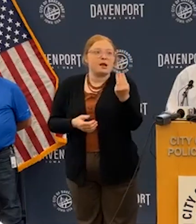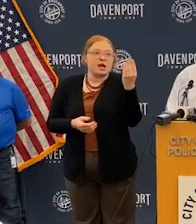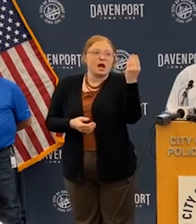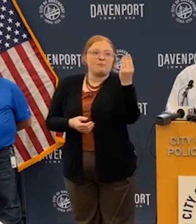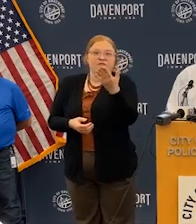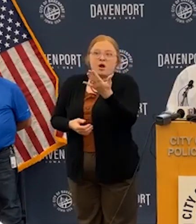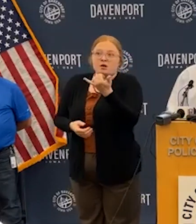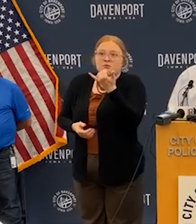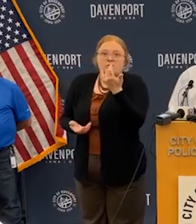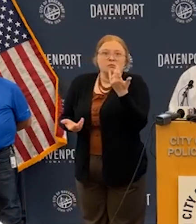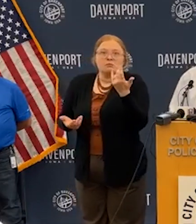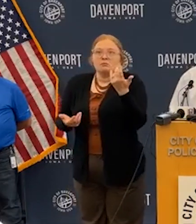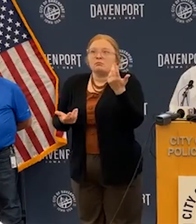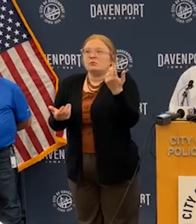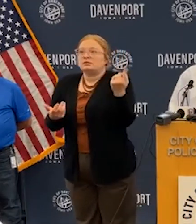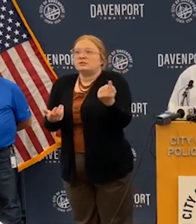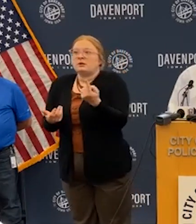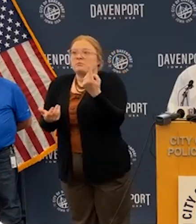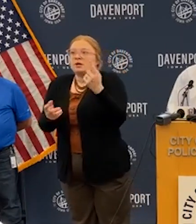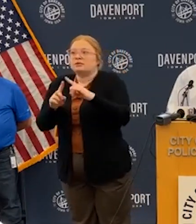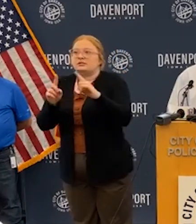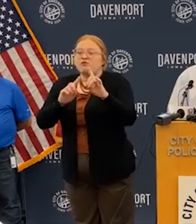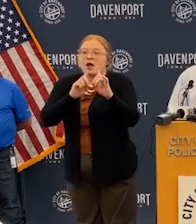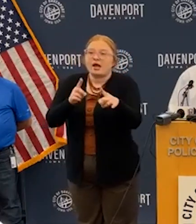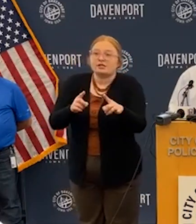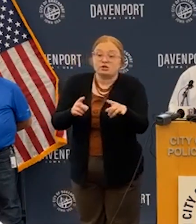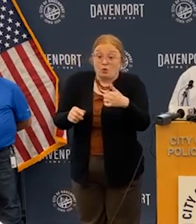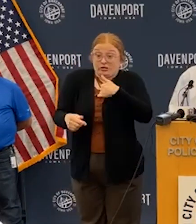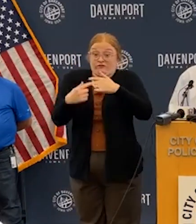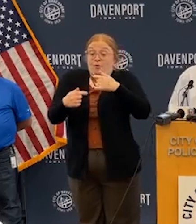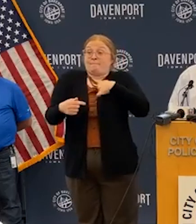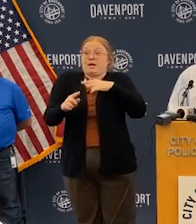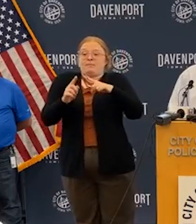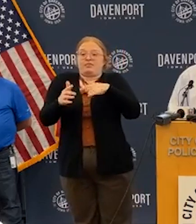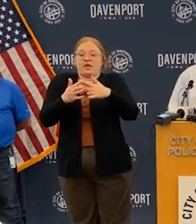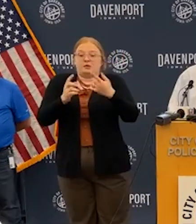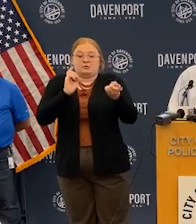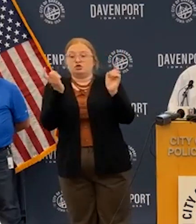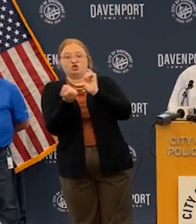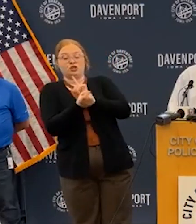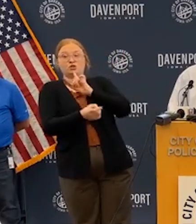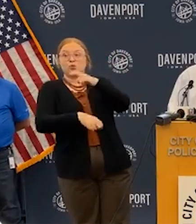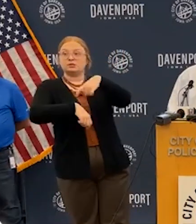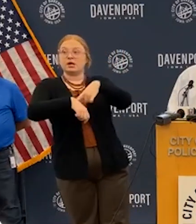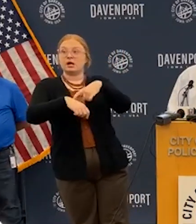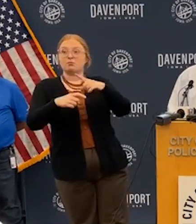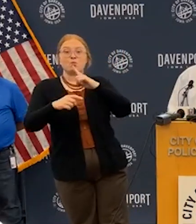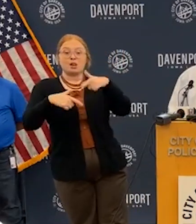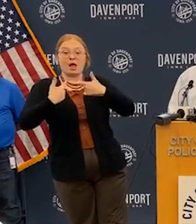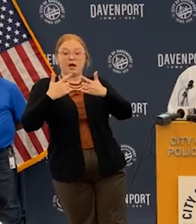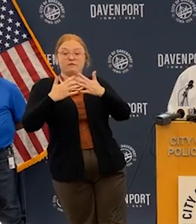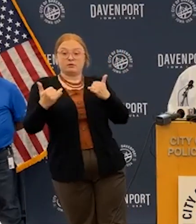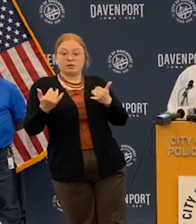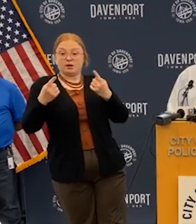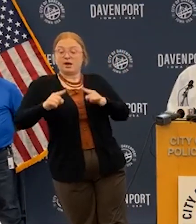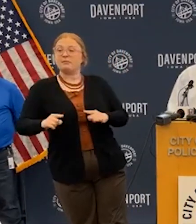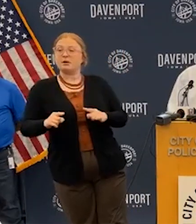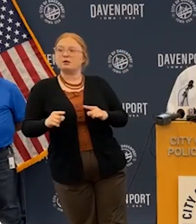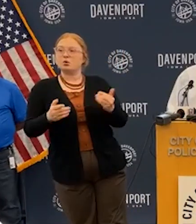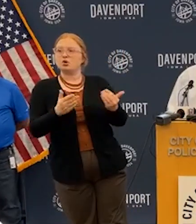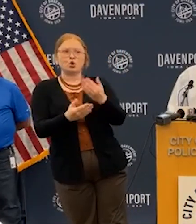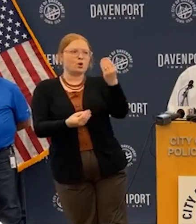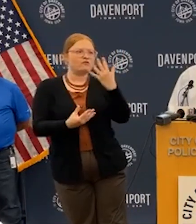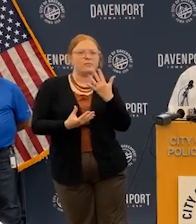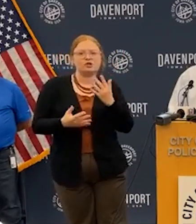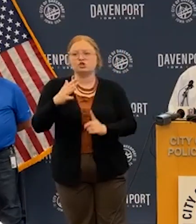then in real time, things changed. And new information came. And new searches happened. And new investigations